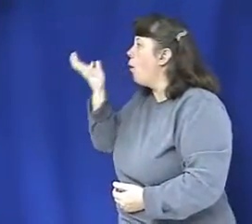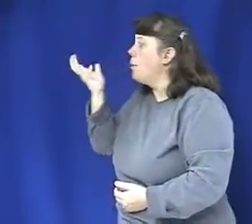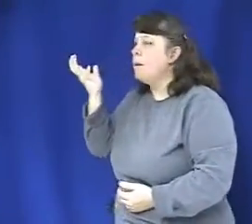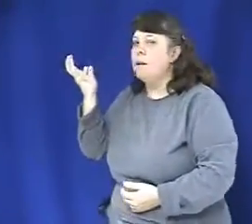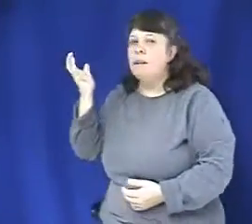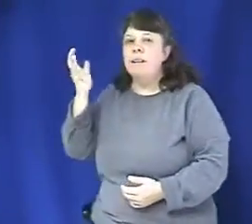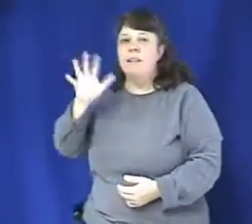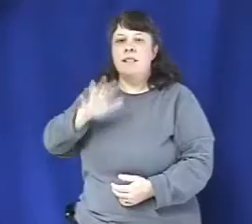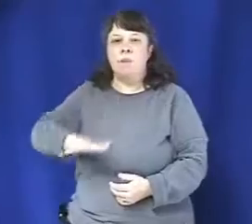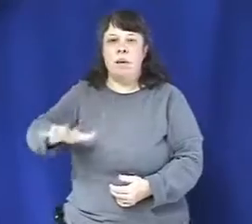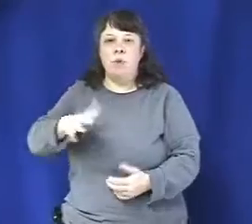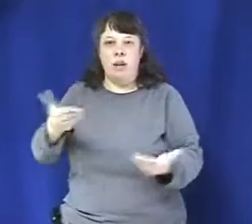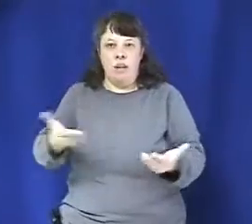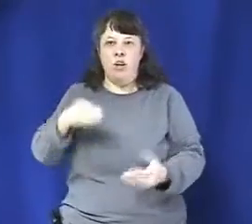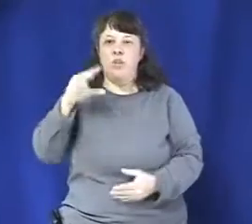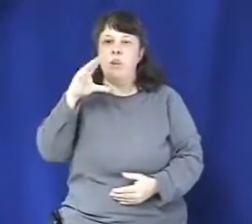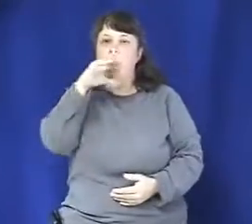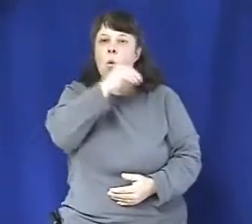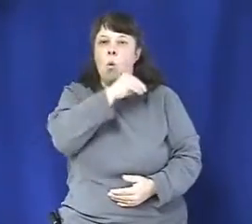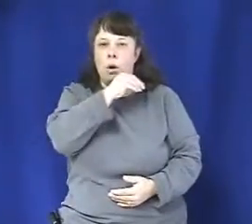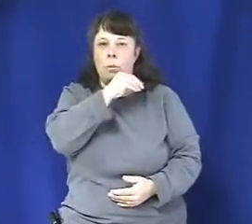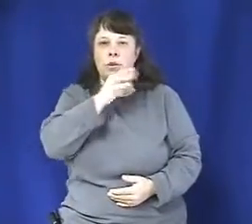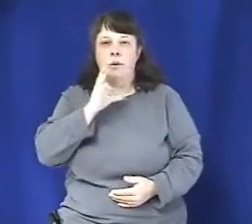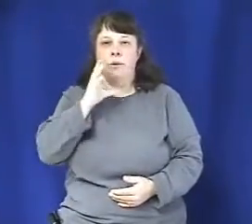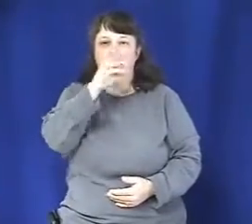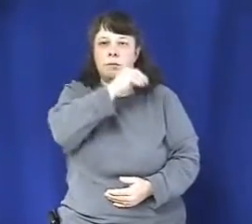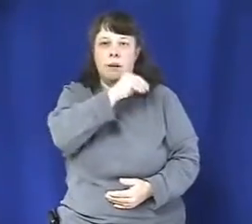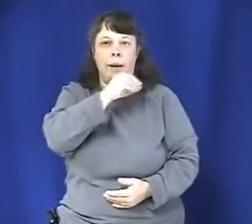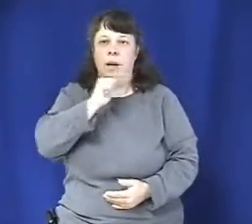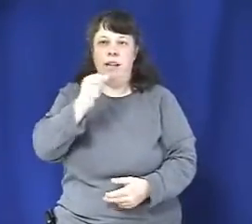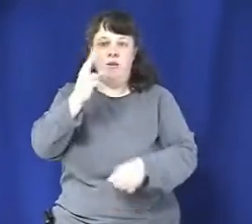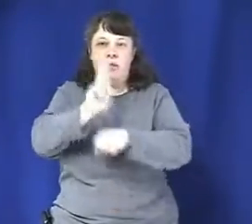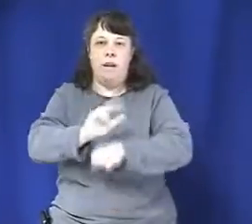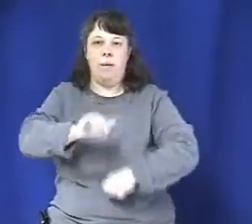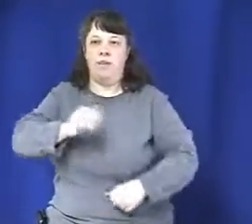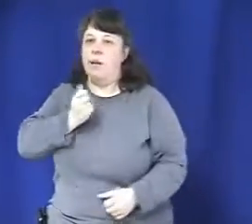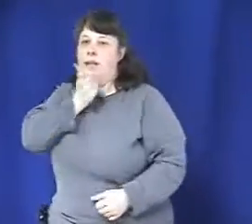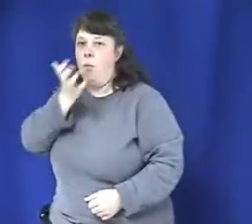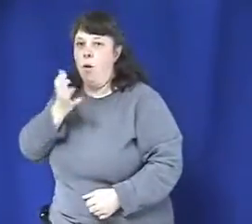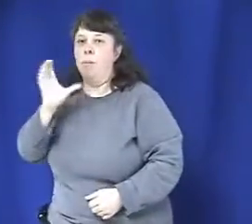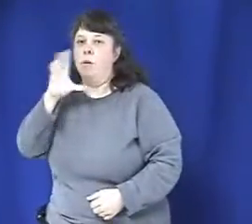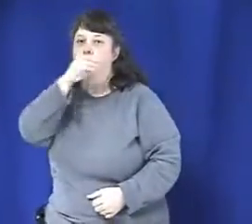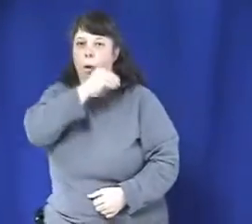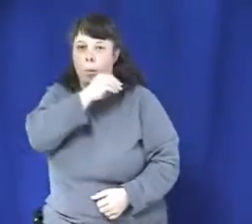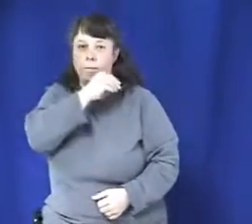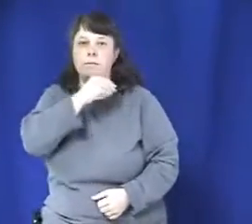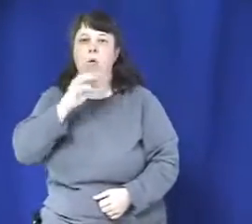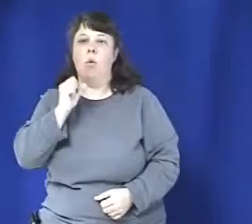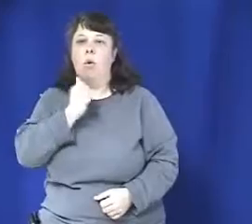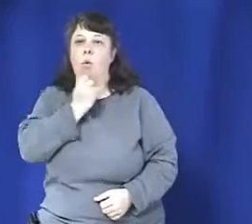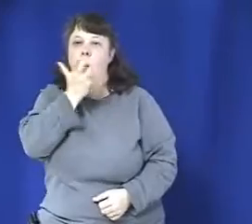Warm. Sometimes around here you'll see warm too. I'm not used to that one, so I sign warm, but warm or